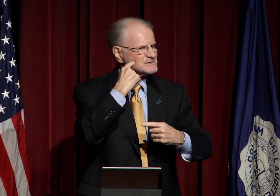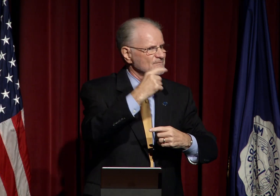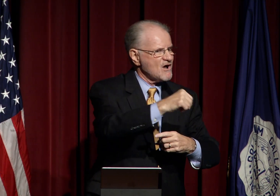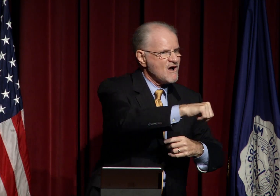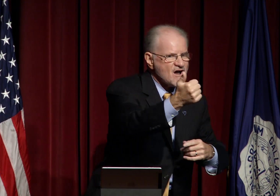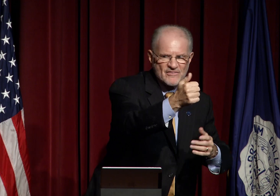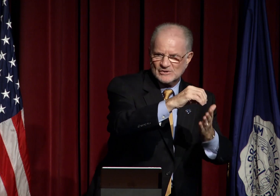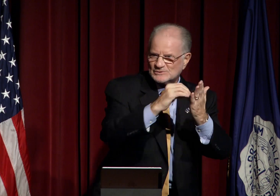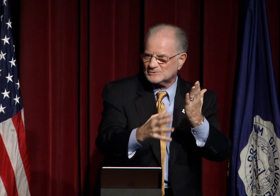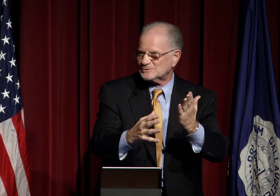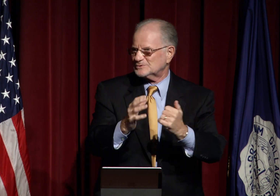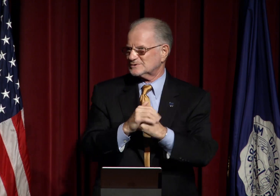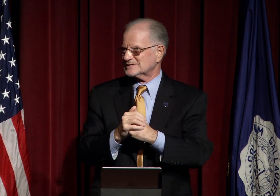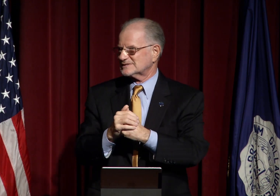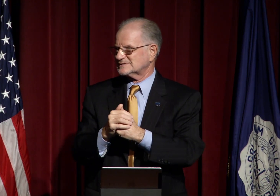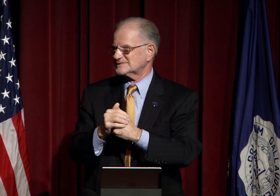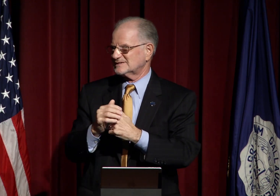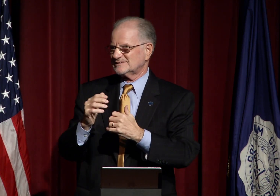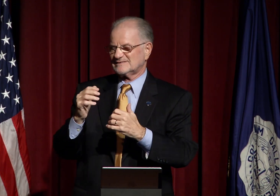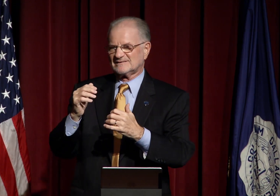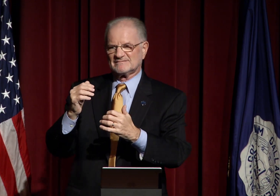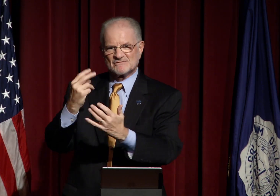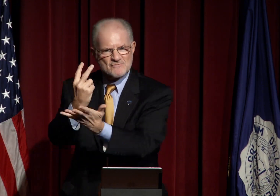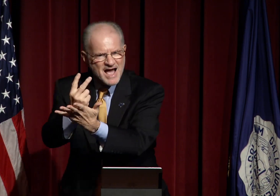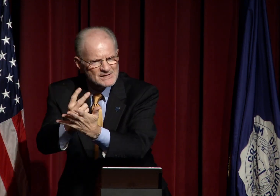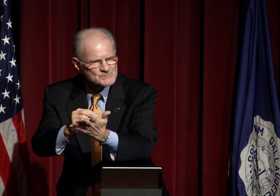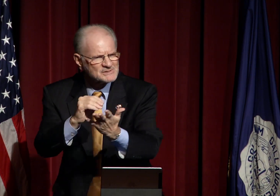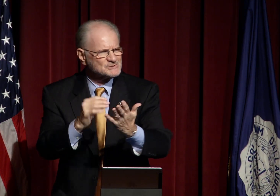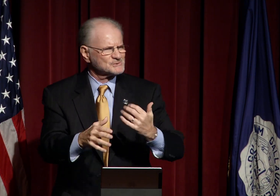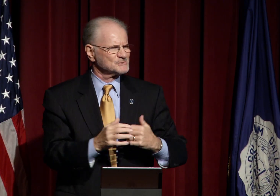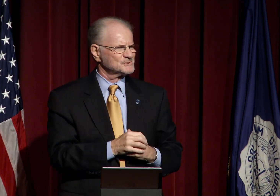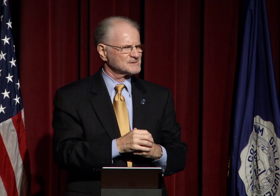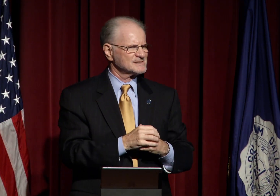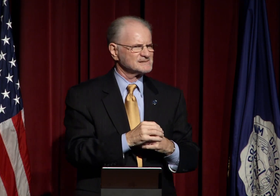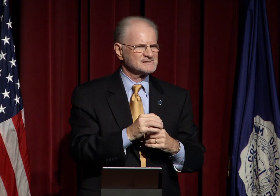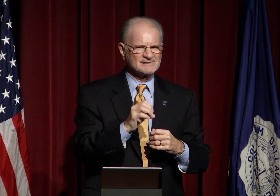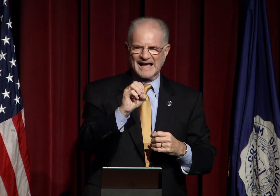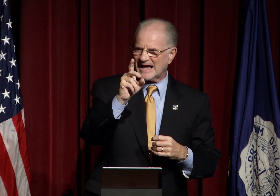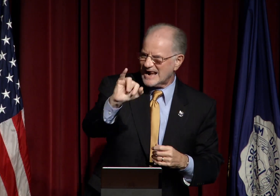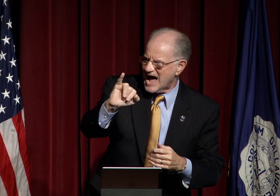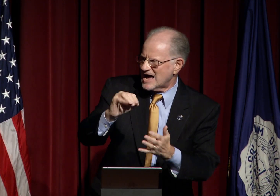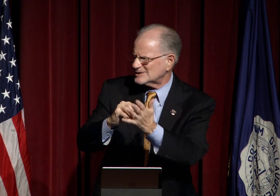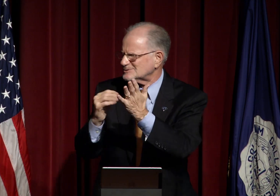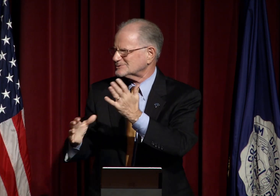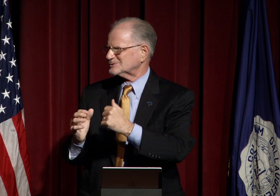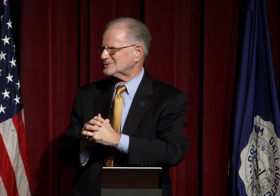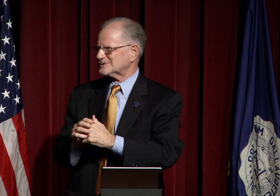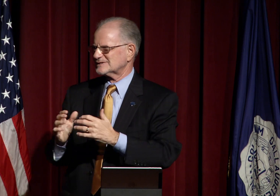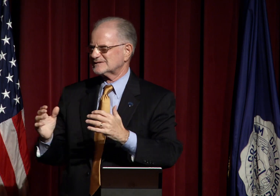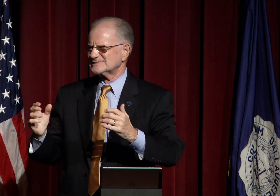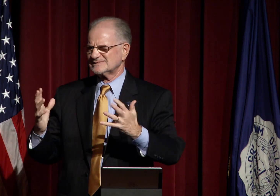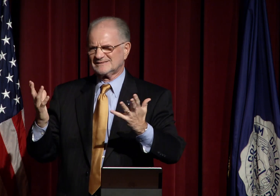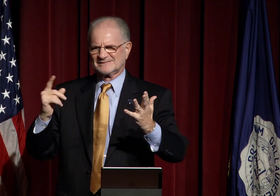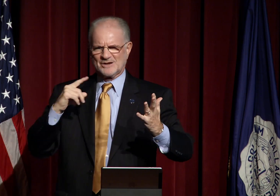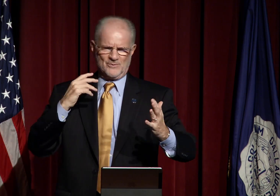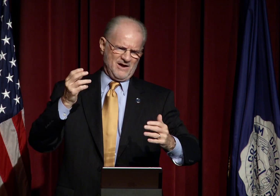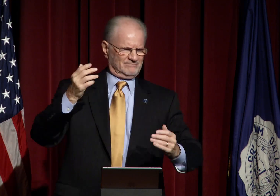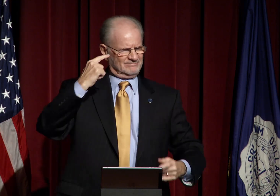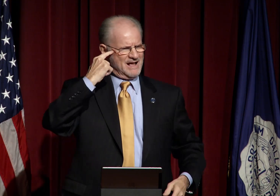learning about ASL and deaf culture with our summer programs for our new students, orientation for incoming students and our graduate